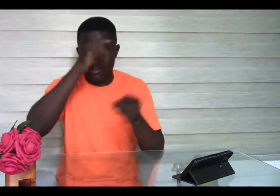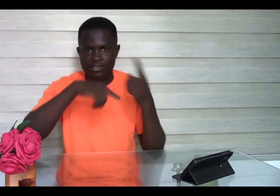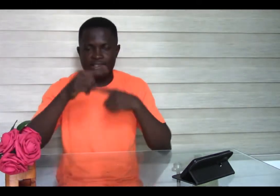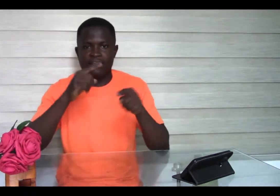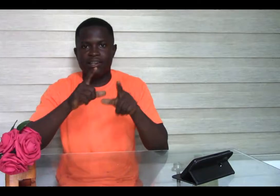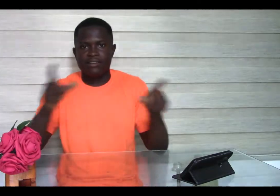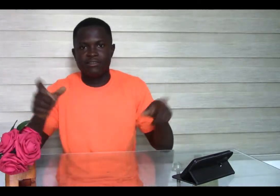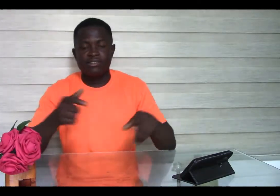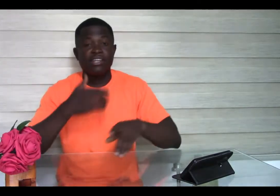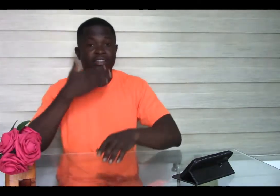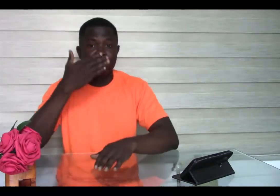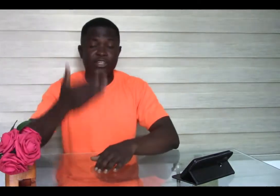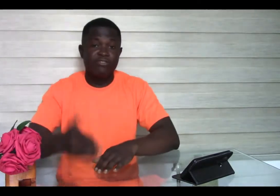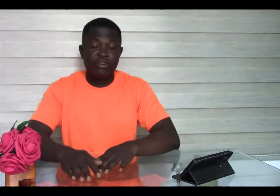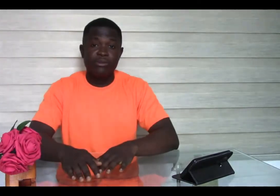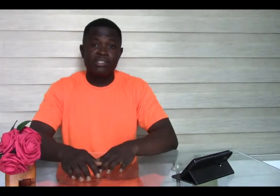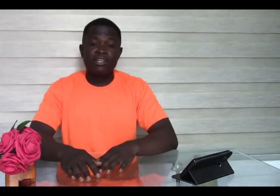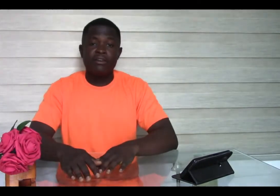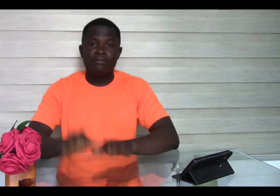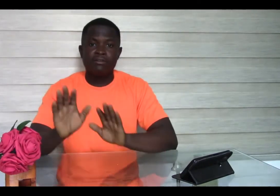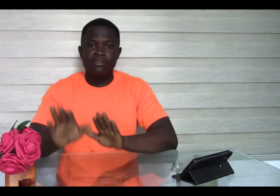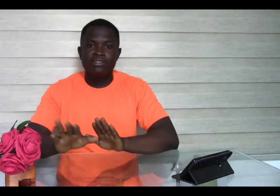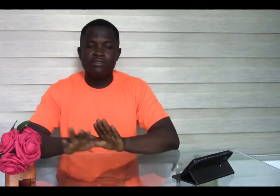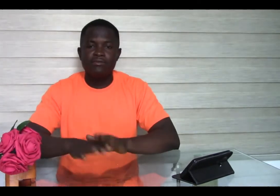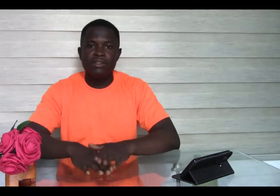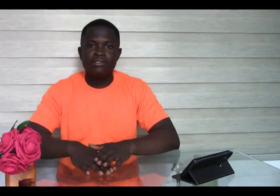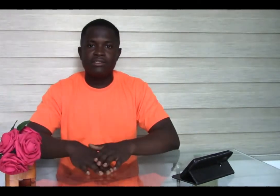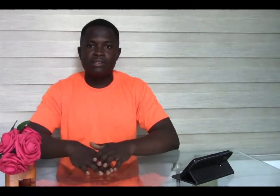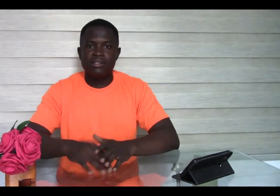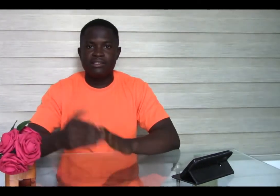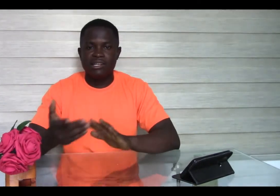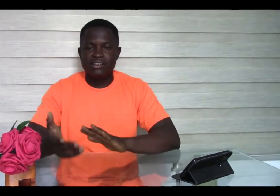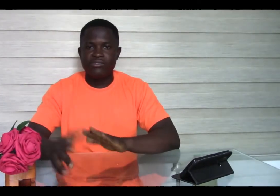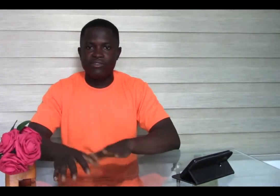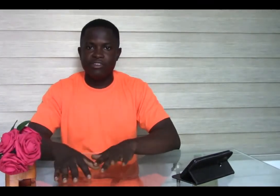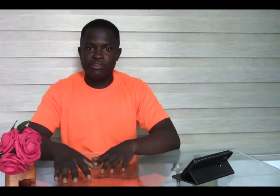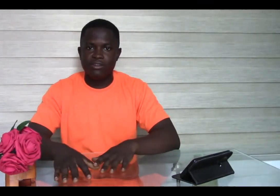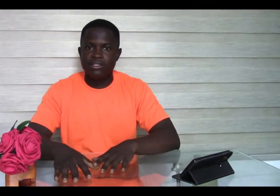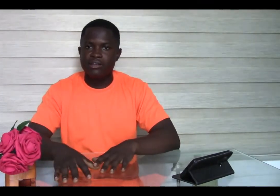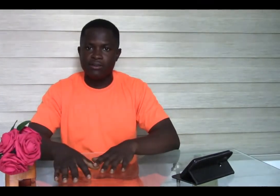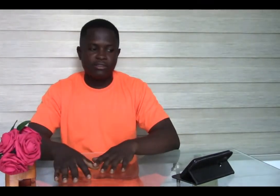sign language. Thank you very much. We'll continue with the discussion of the video later on.